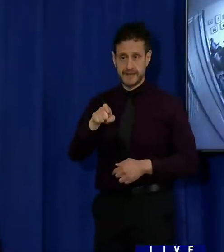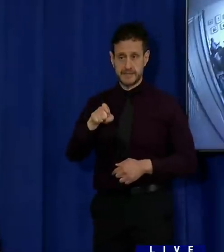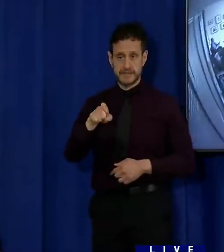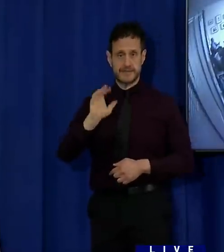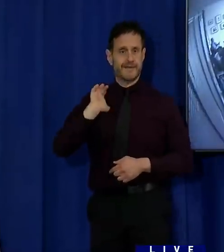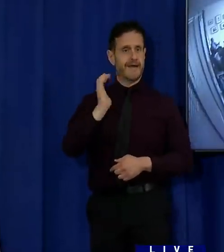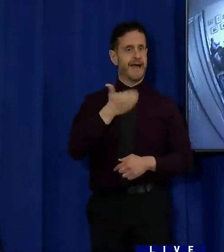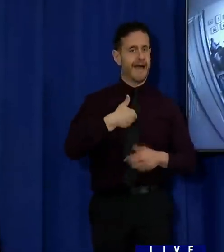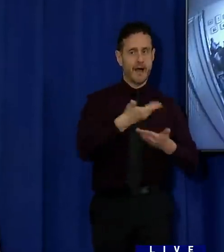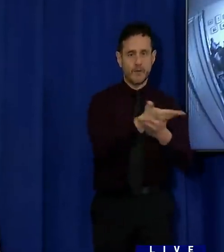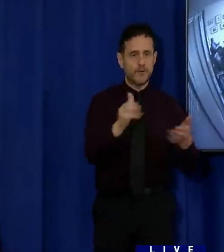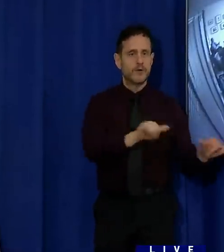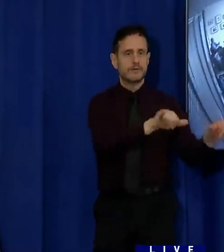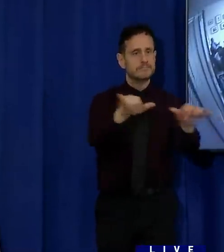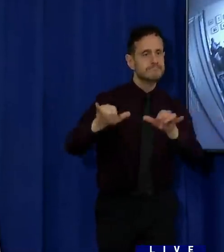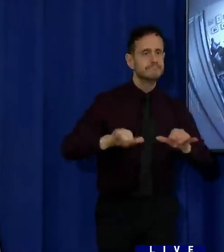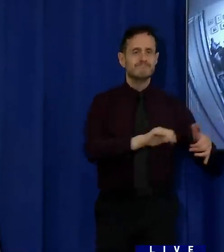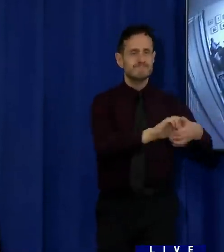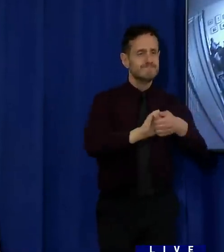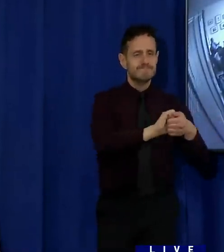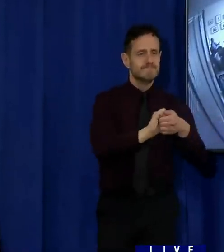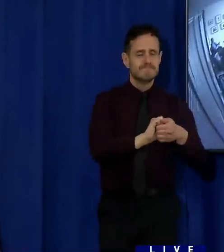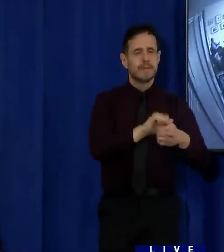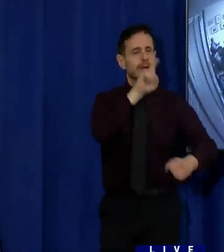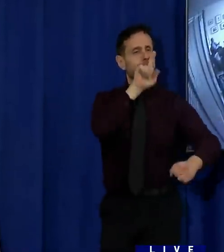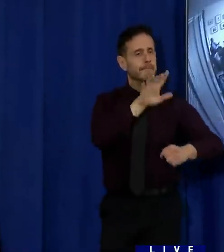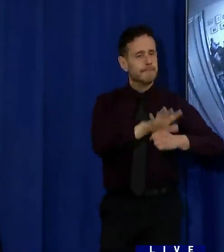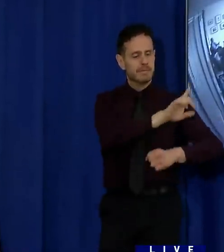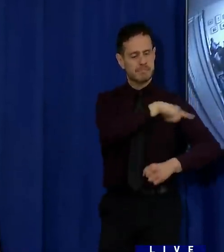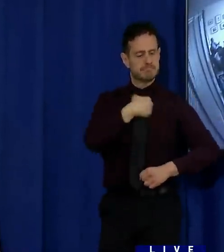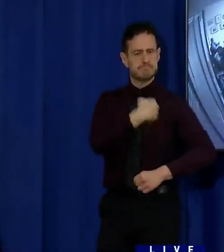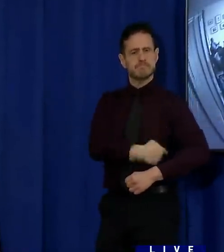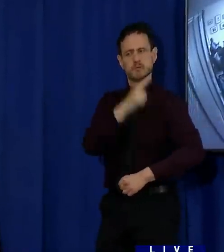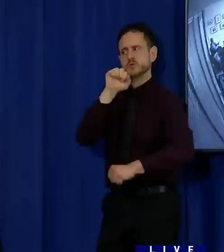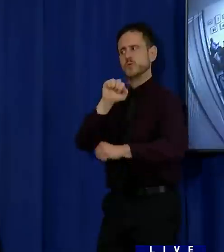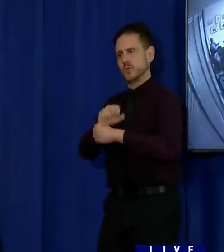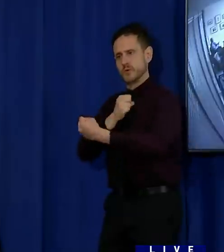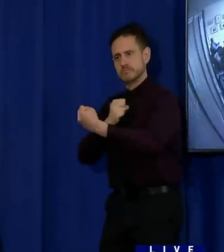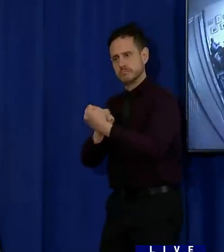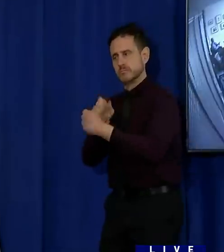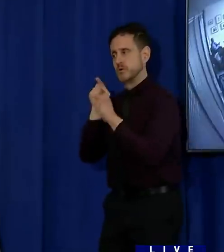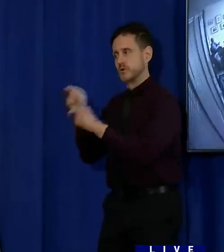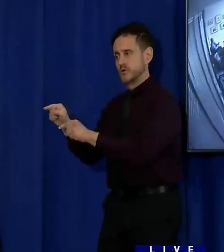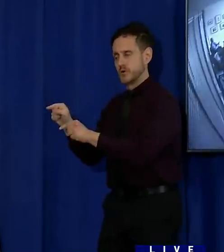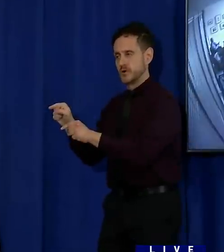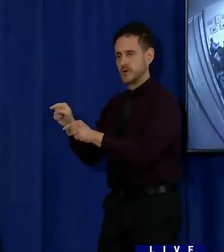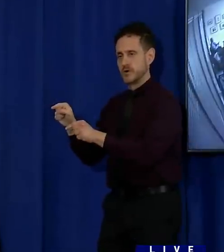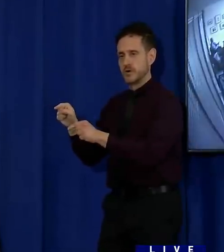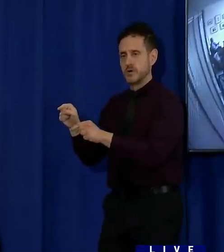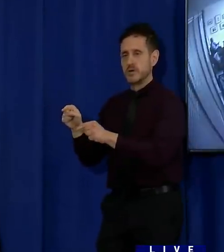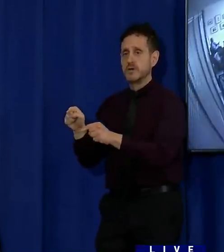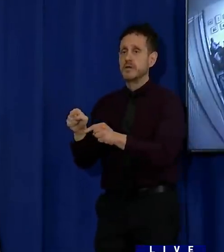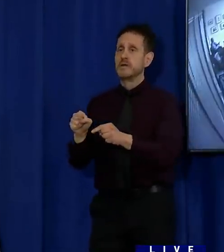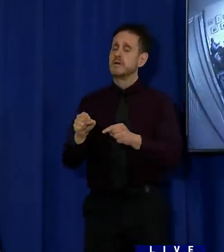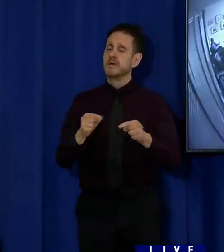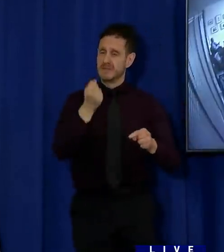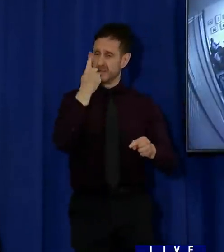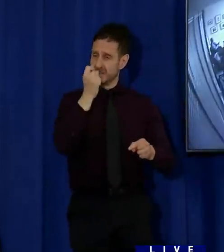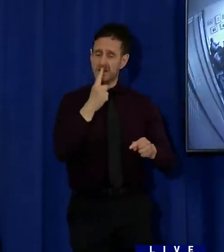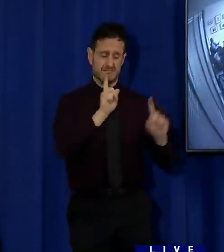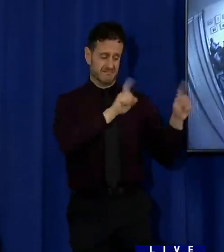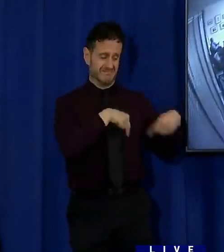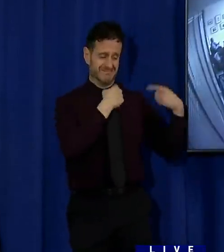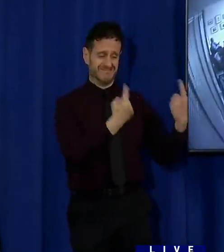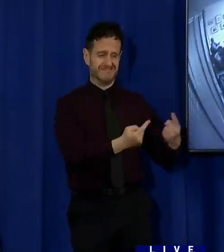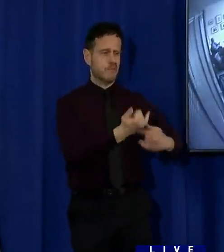our absolute commitment to work with her to right the tremendous